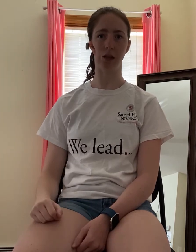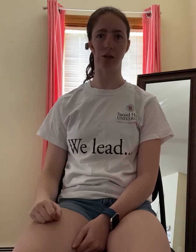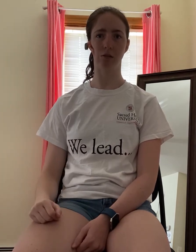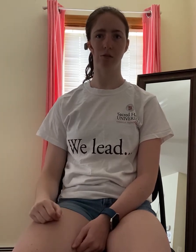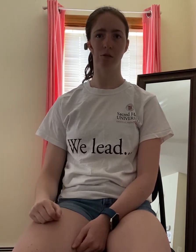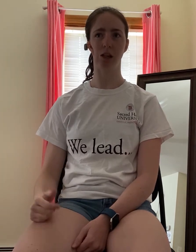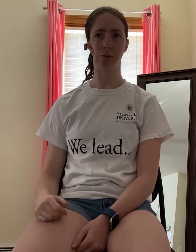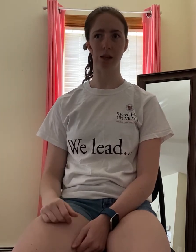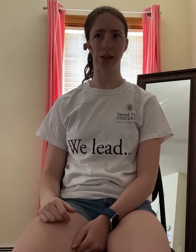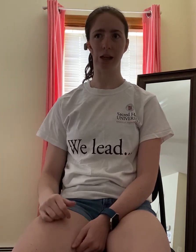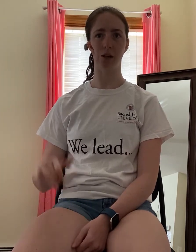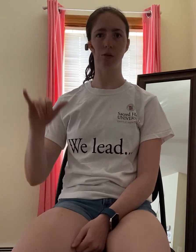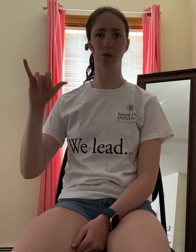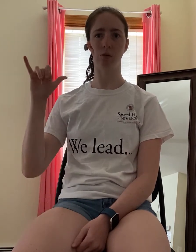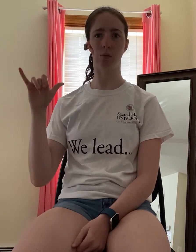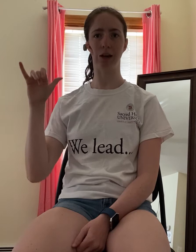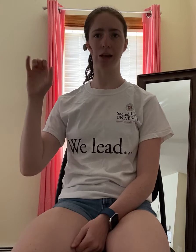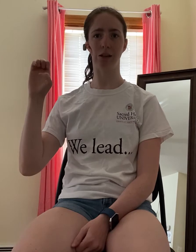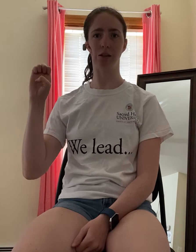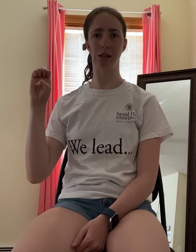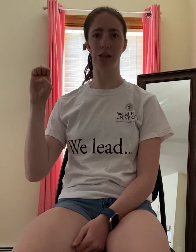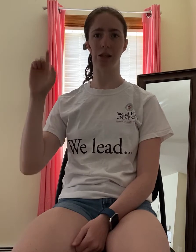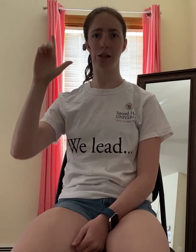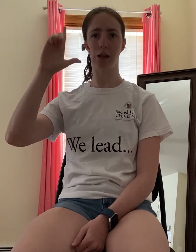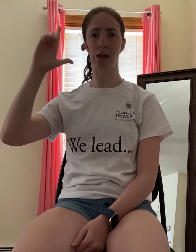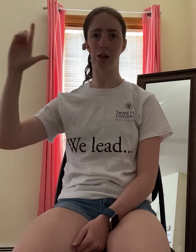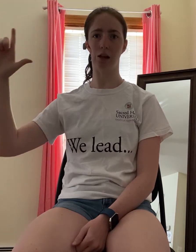like, say I was signing yellow. Y-E-L-L-O-W.